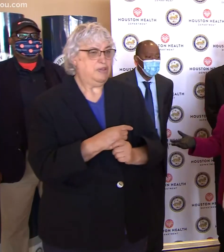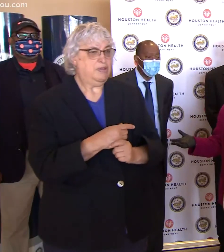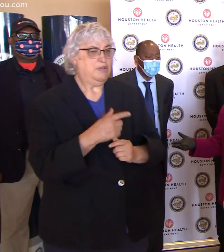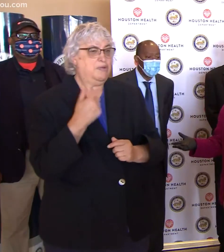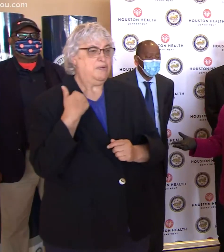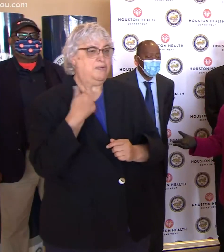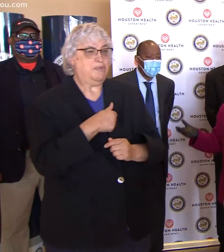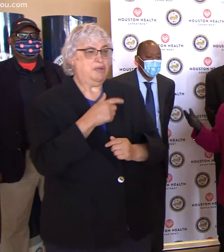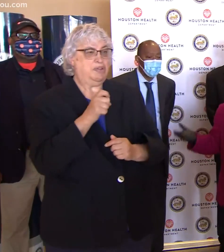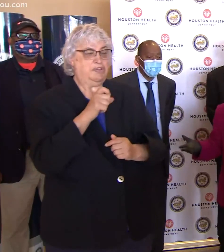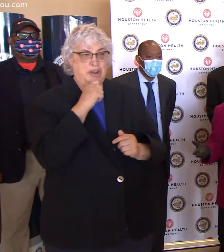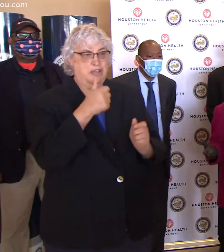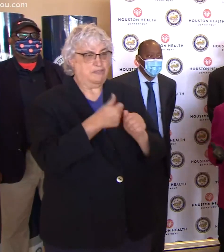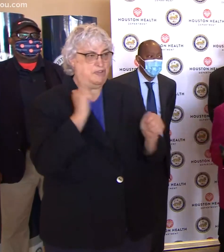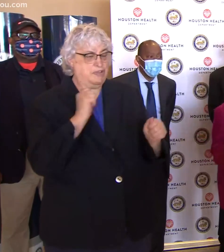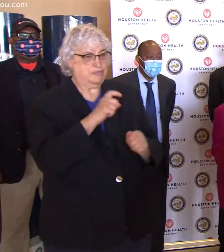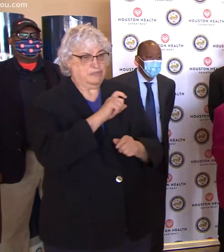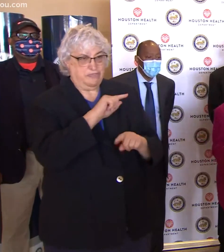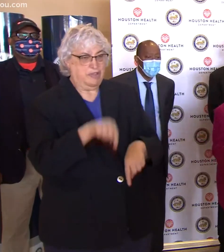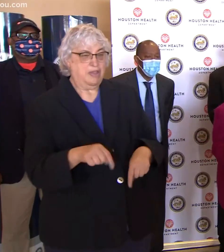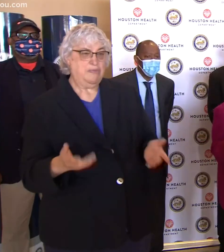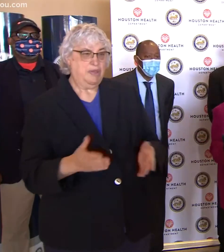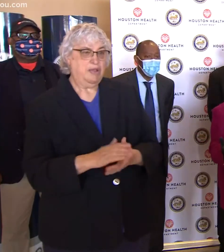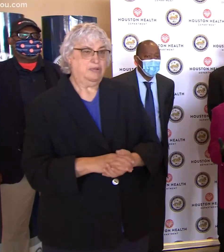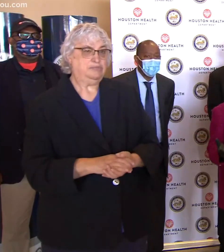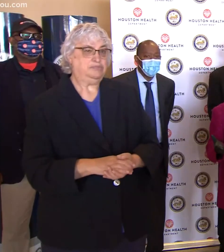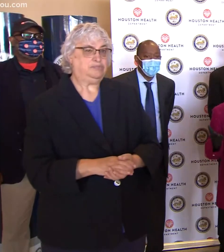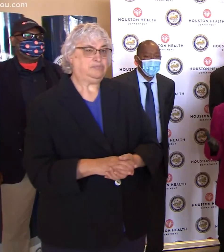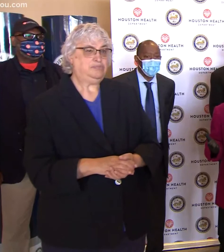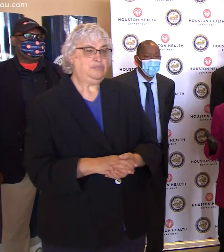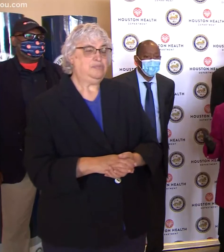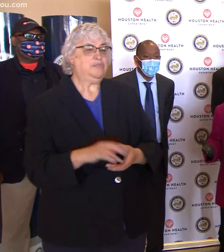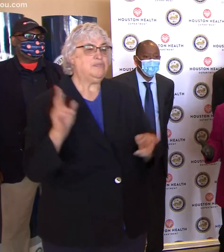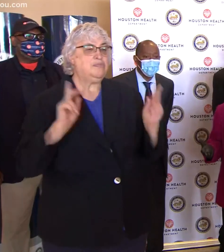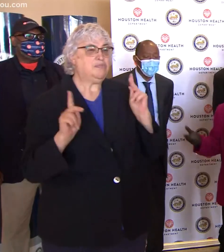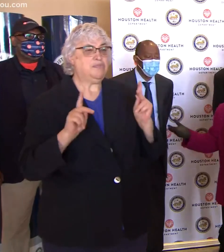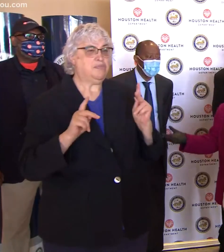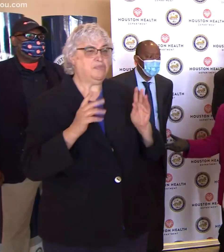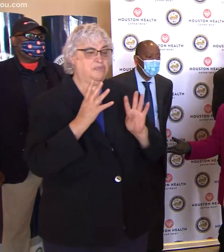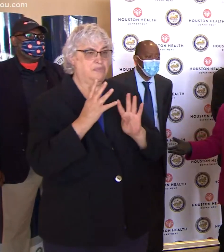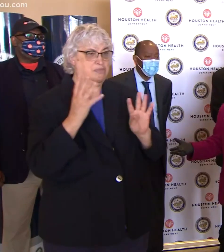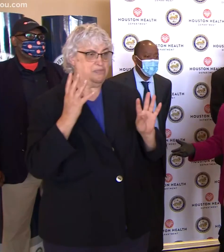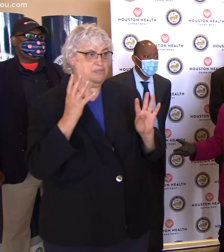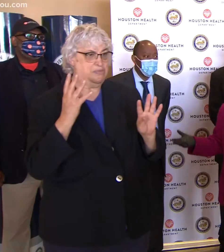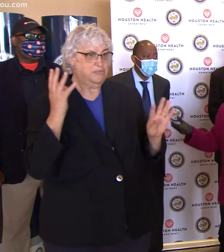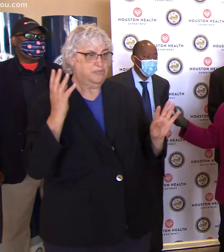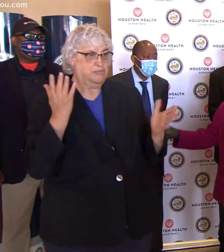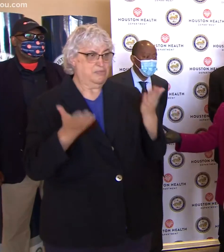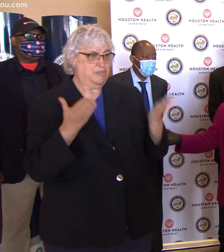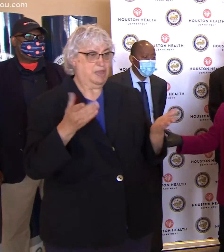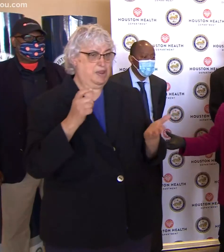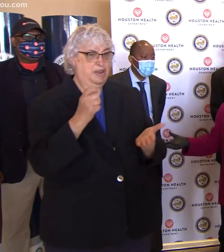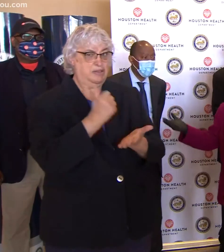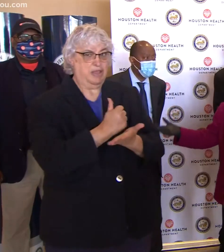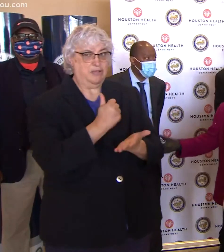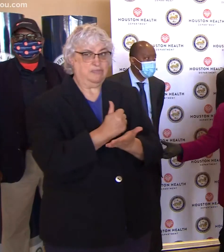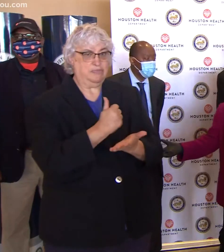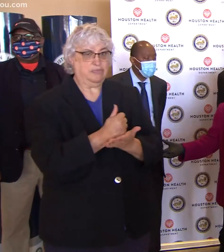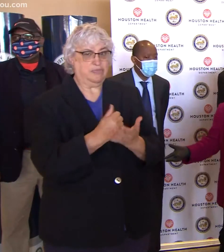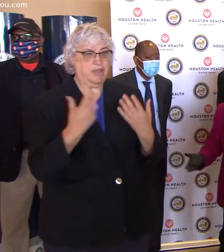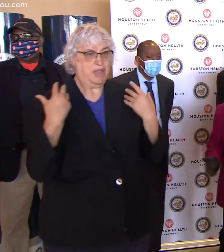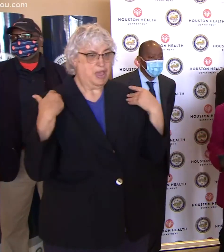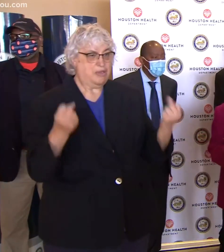turn your head from. They've got to be out here. And we also know that people who are in line may even need support, health